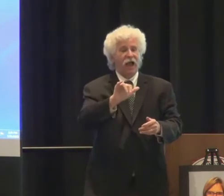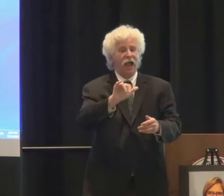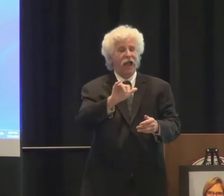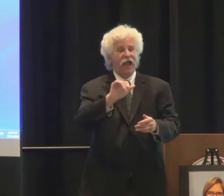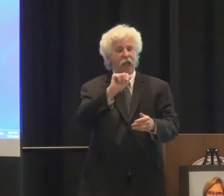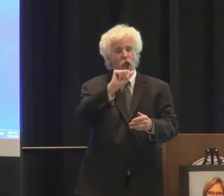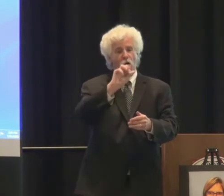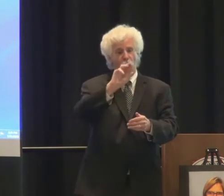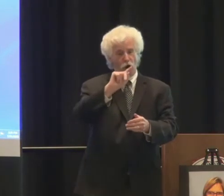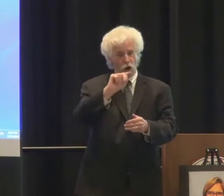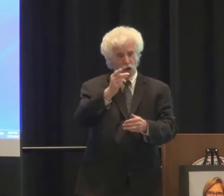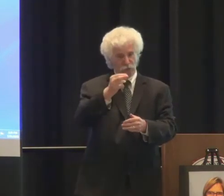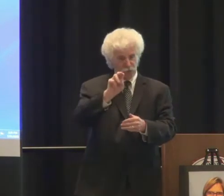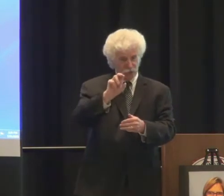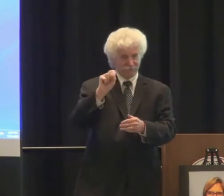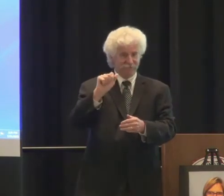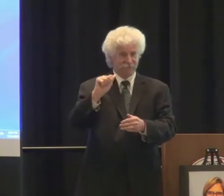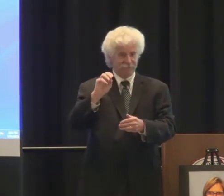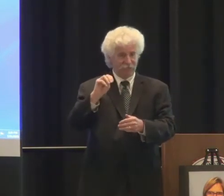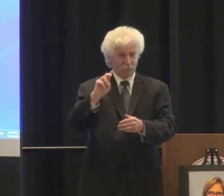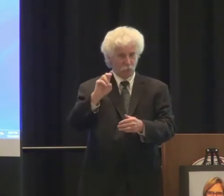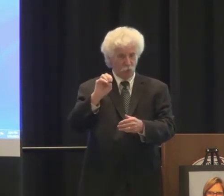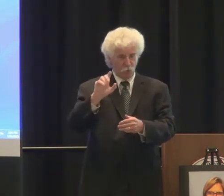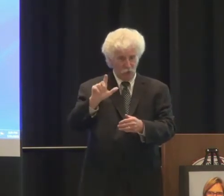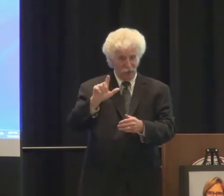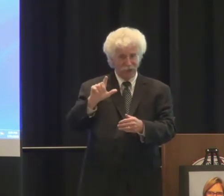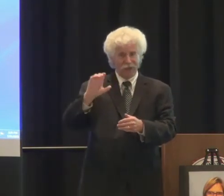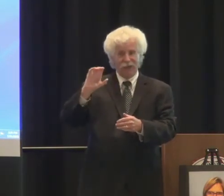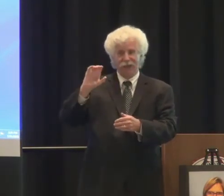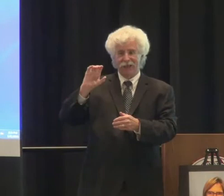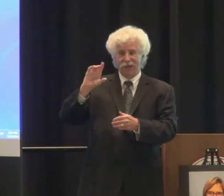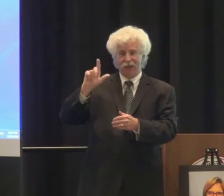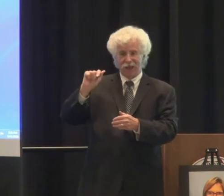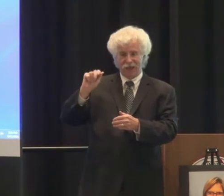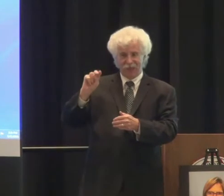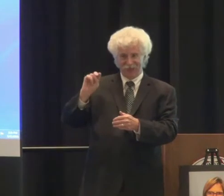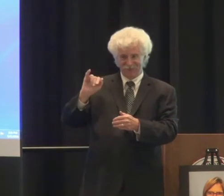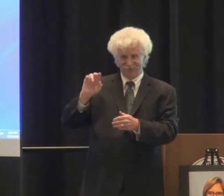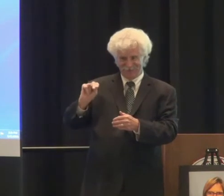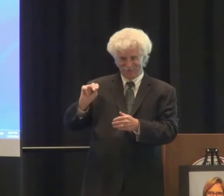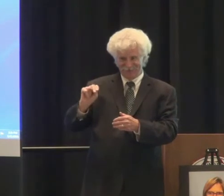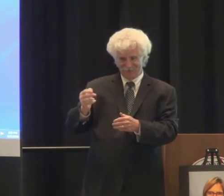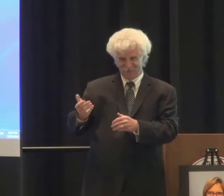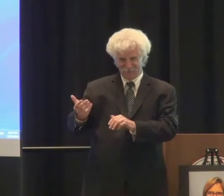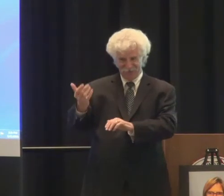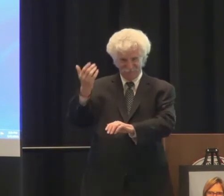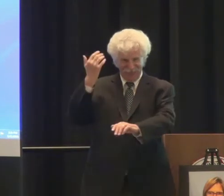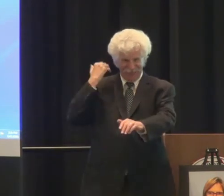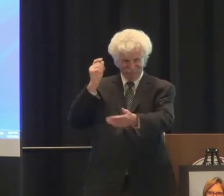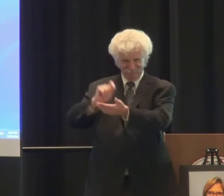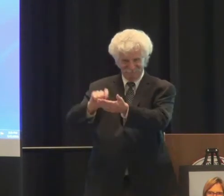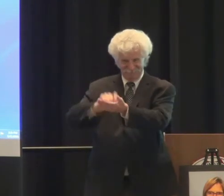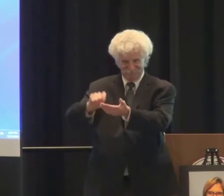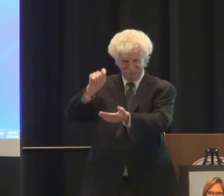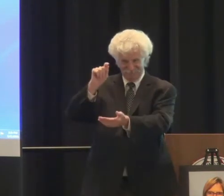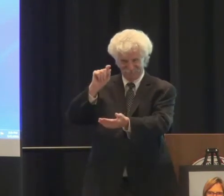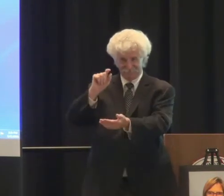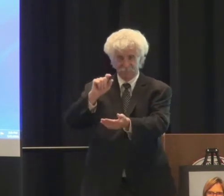the poem first, Richard? Yes, well, I can say that the poem is called My Father's Voice. It was written by Arthur